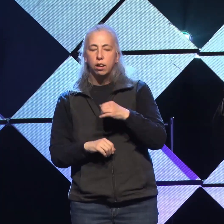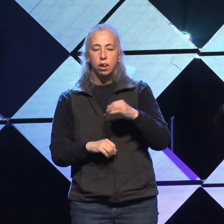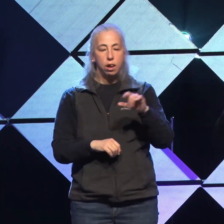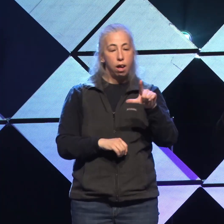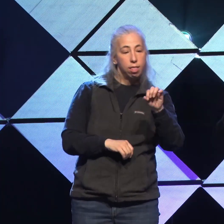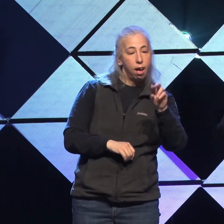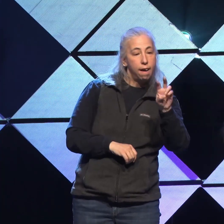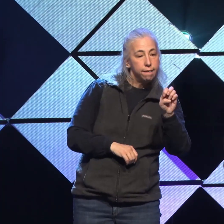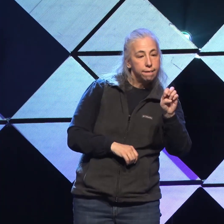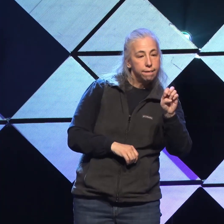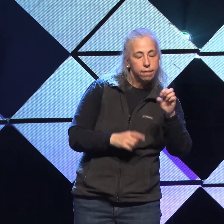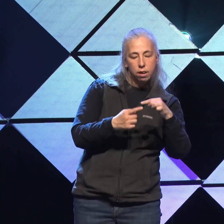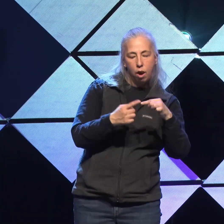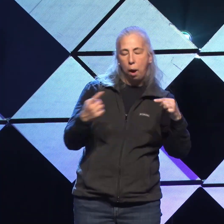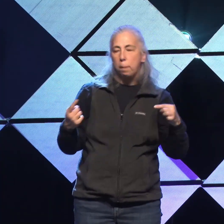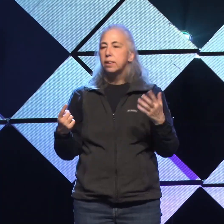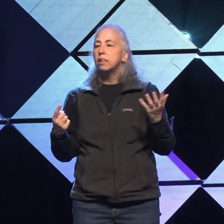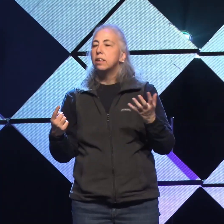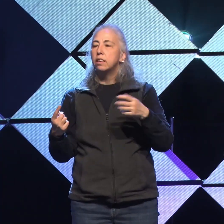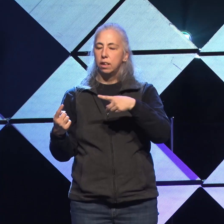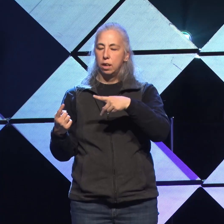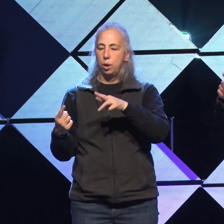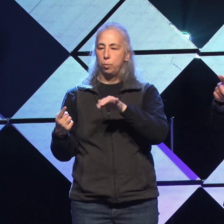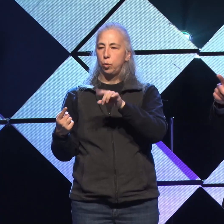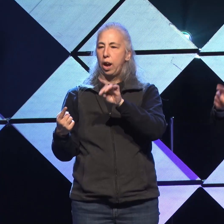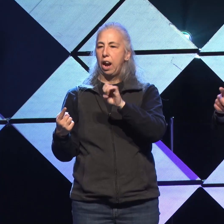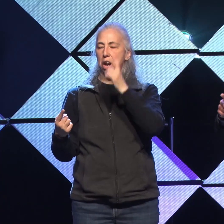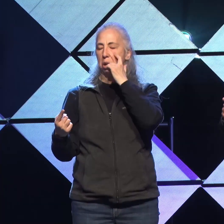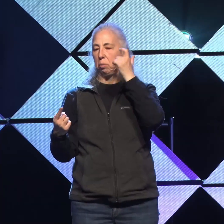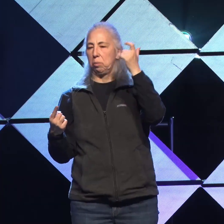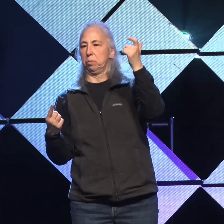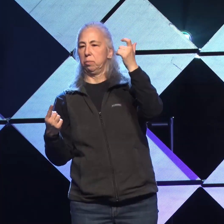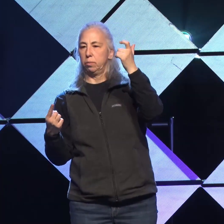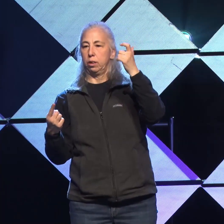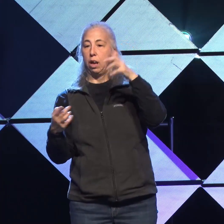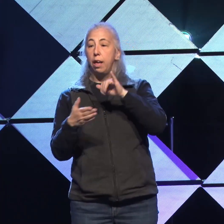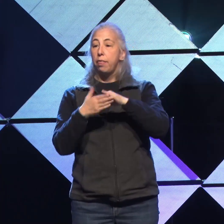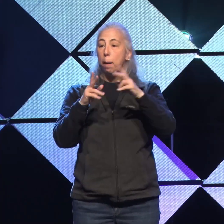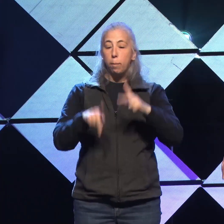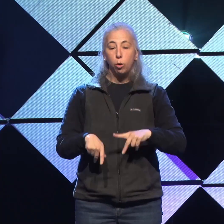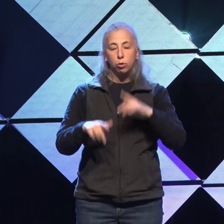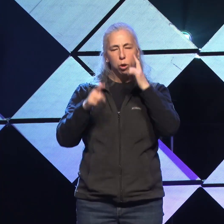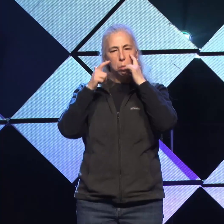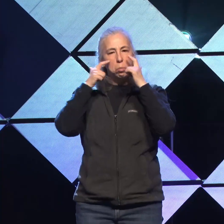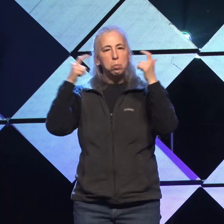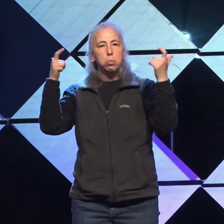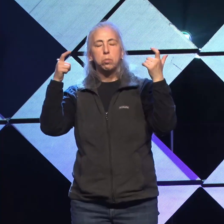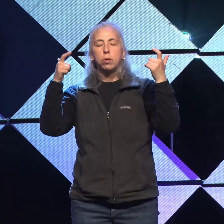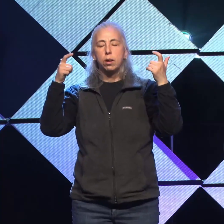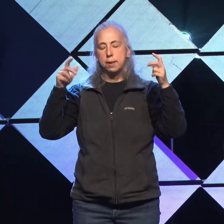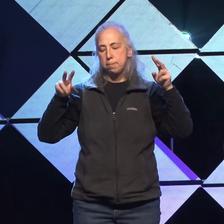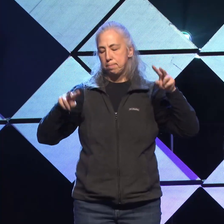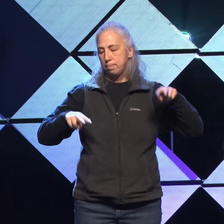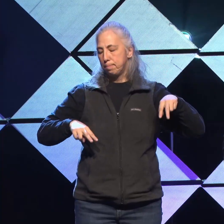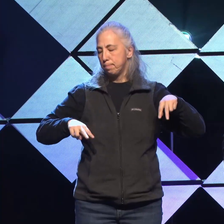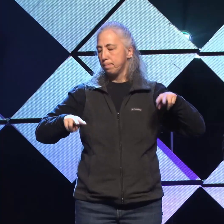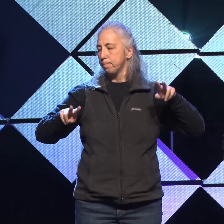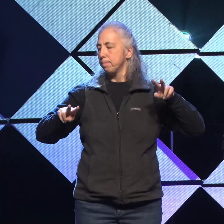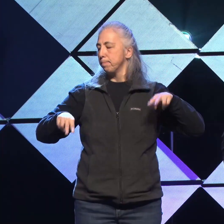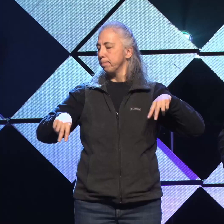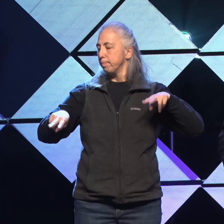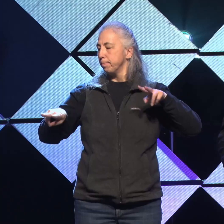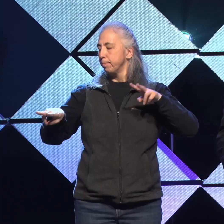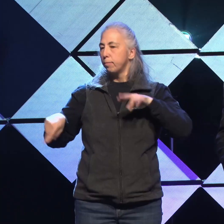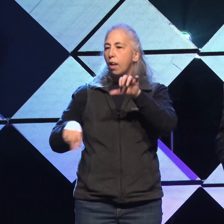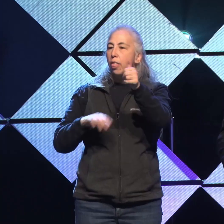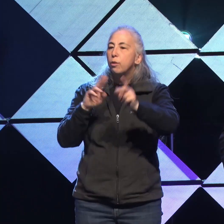stands as the opposite of love because the proud person looks down on everyone else.